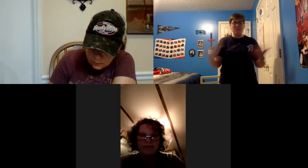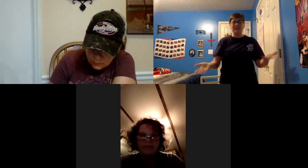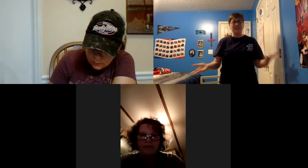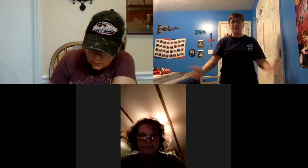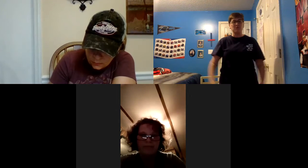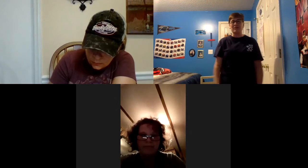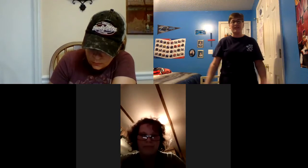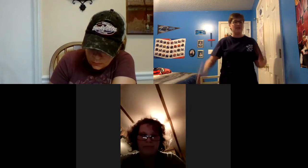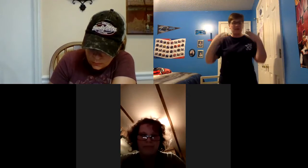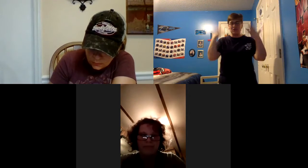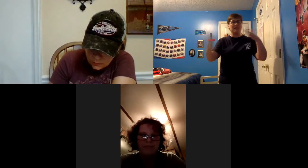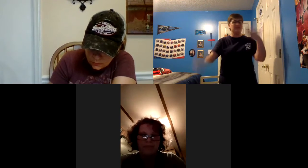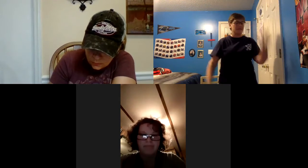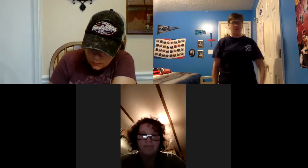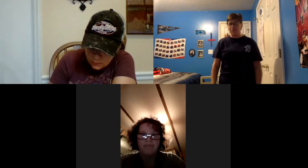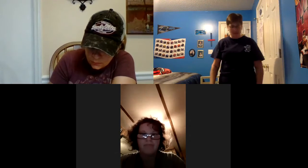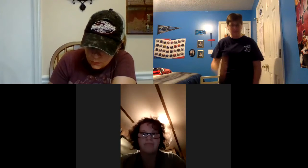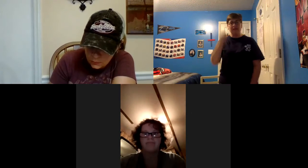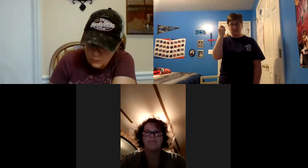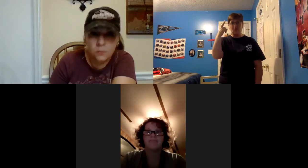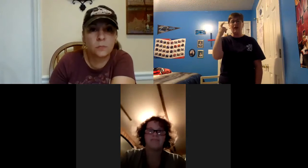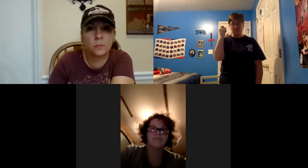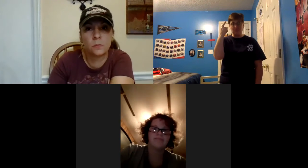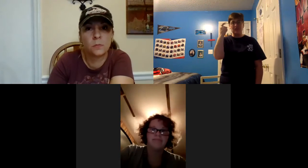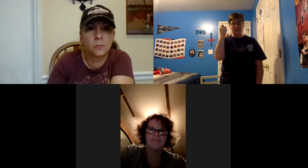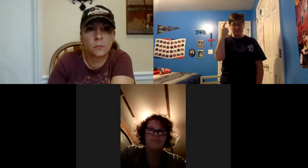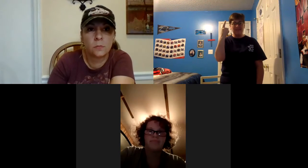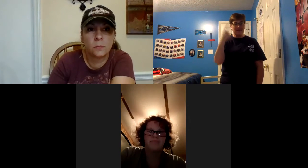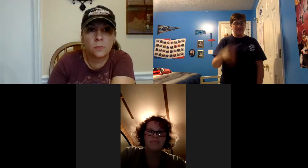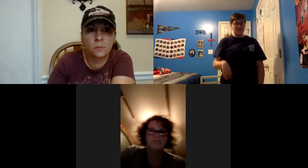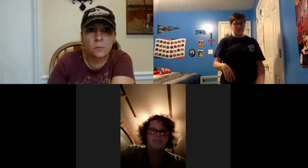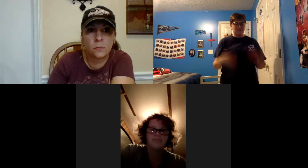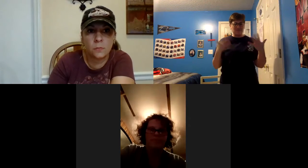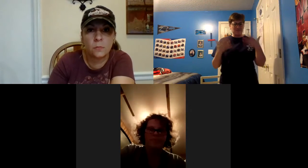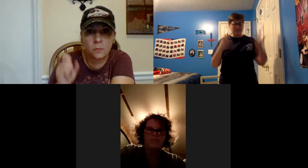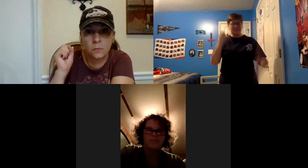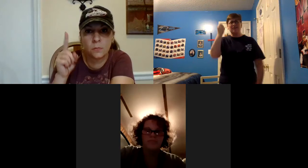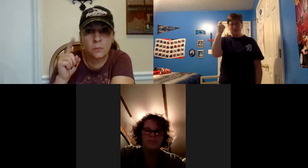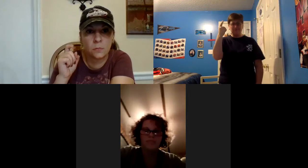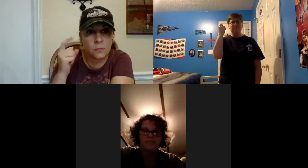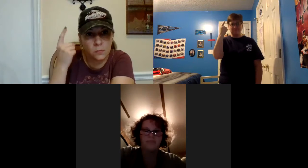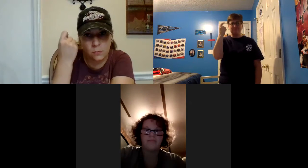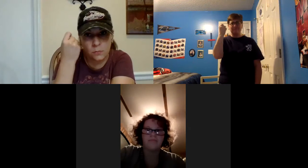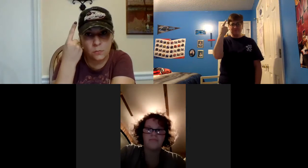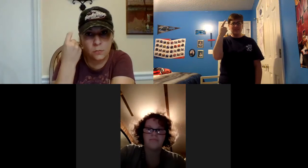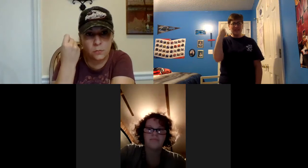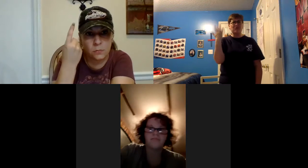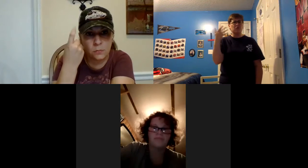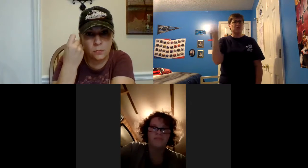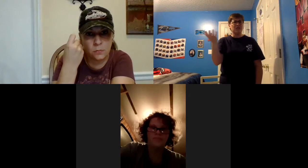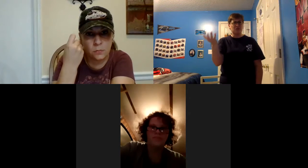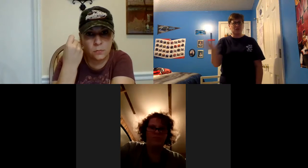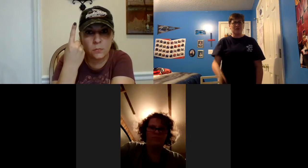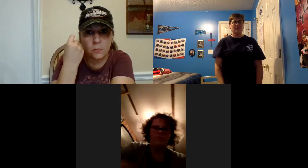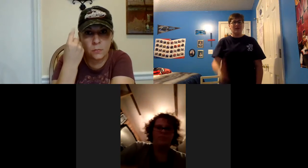It typically comes with it anyways. Your head's like automatically going to do I understand. It just feels like it's our